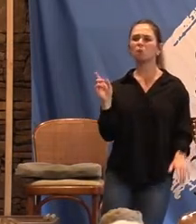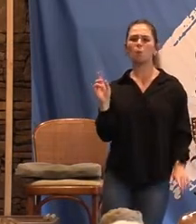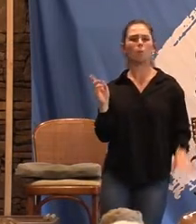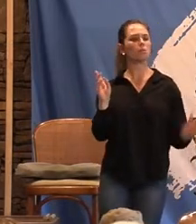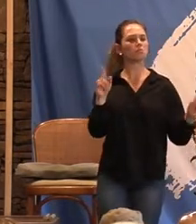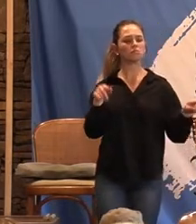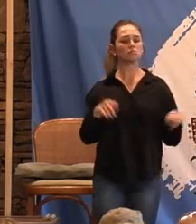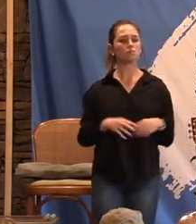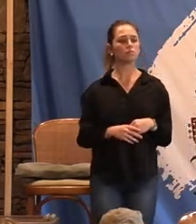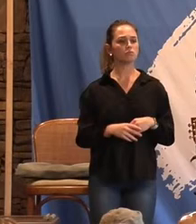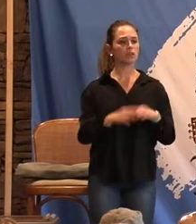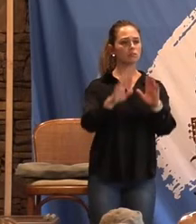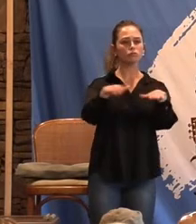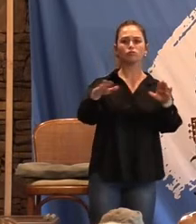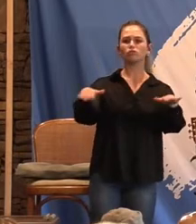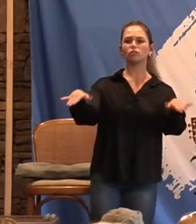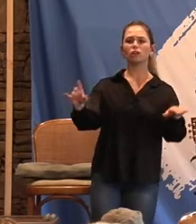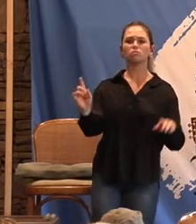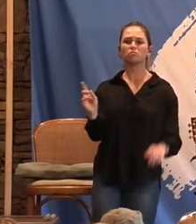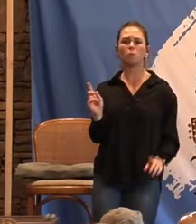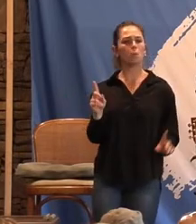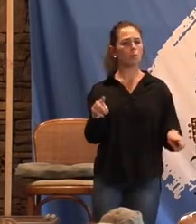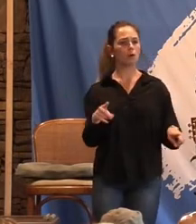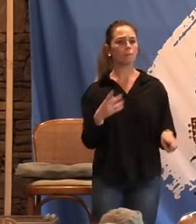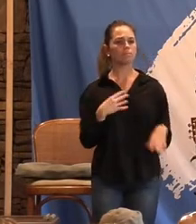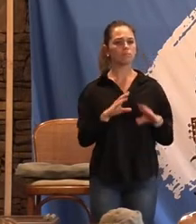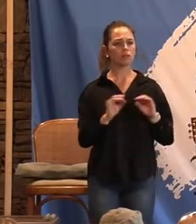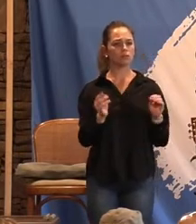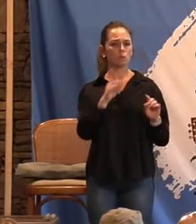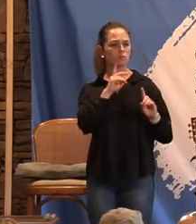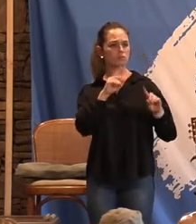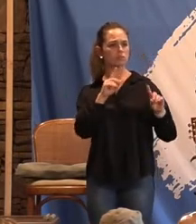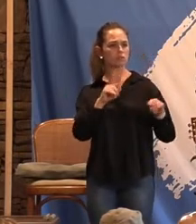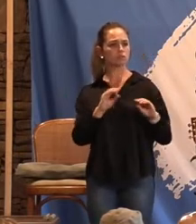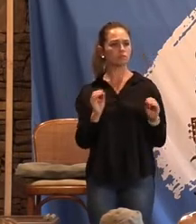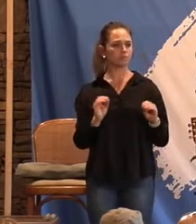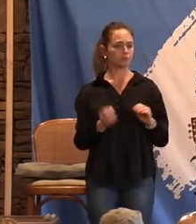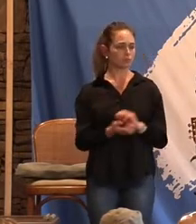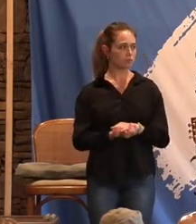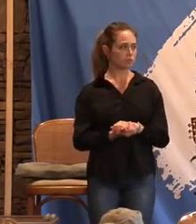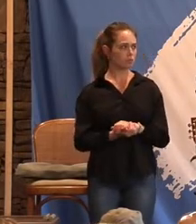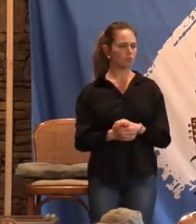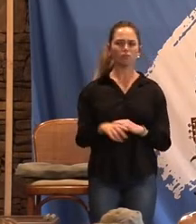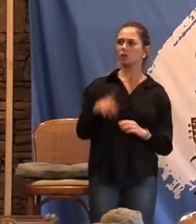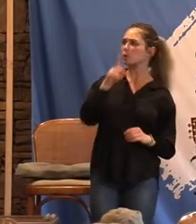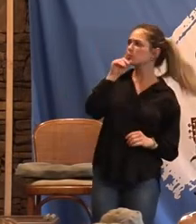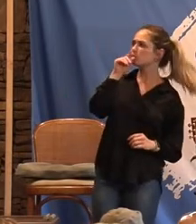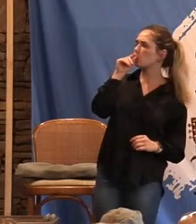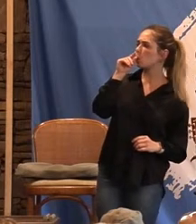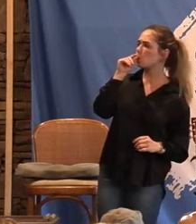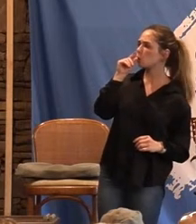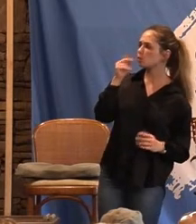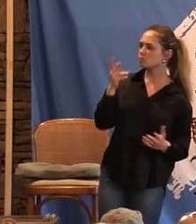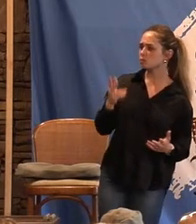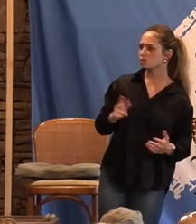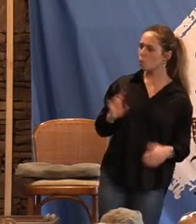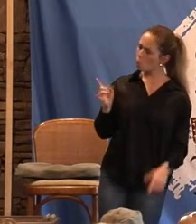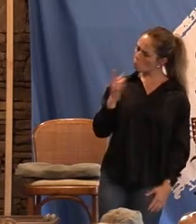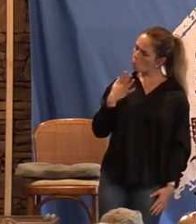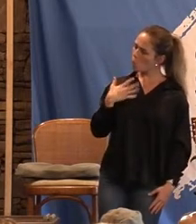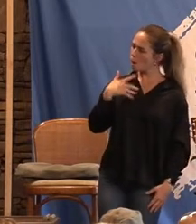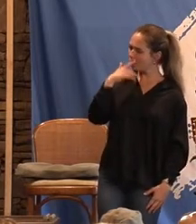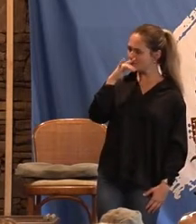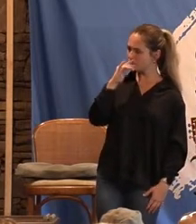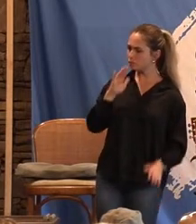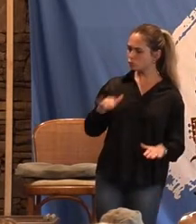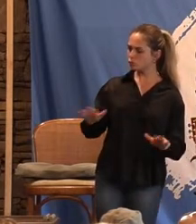you? Children, but nobody answered. Birds, birds, where are my